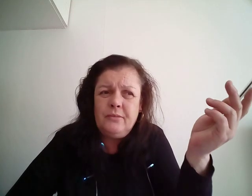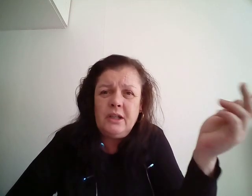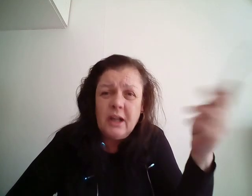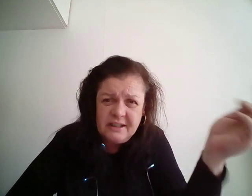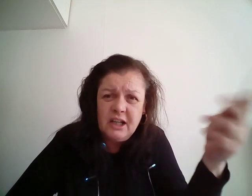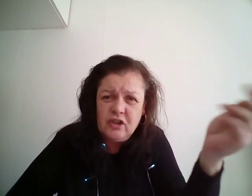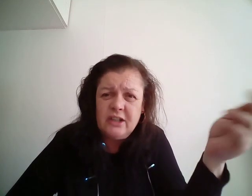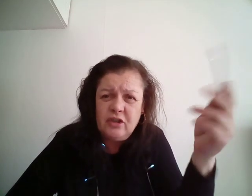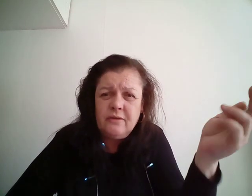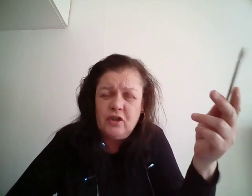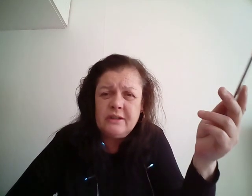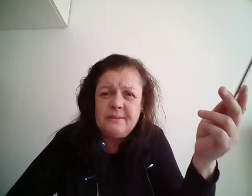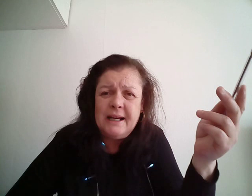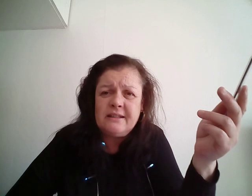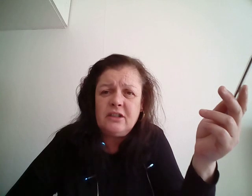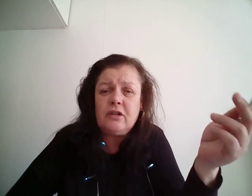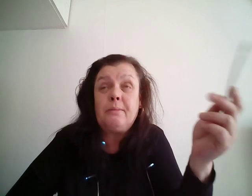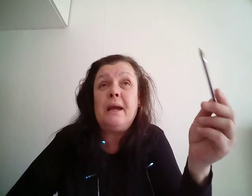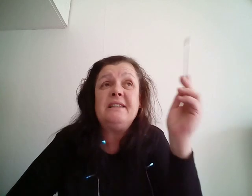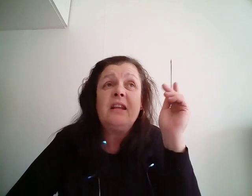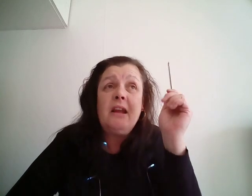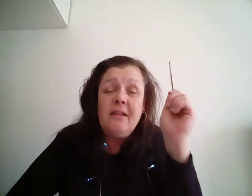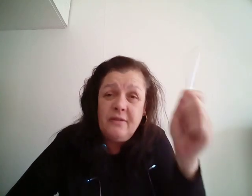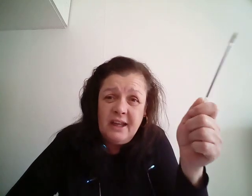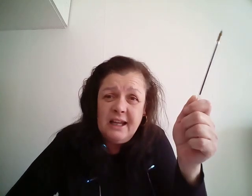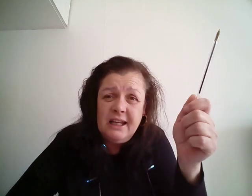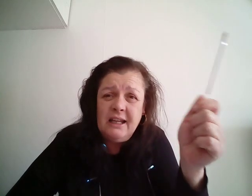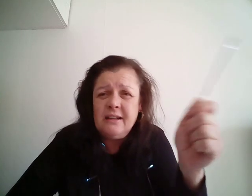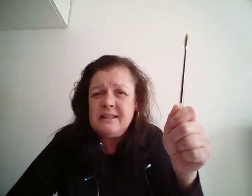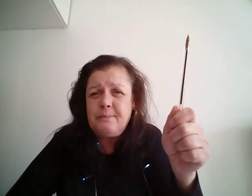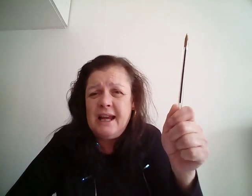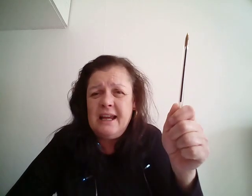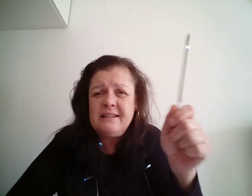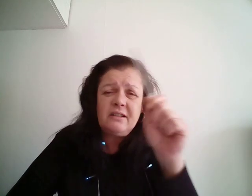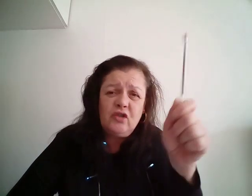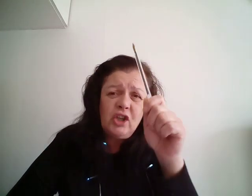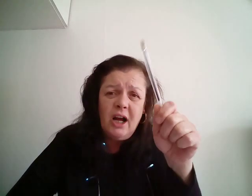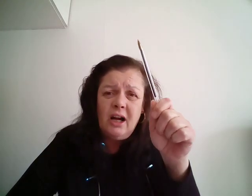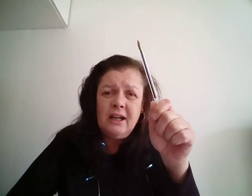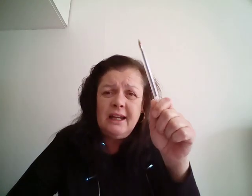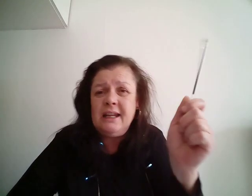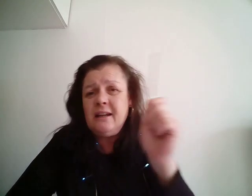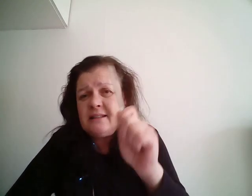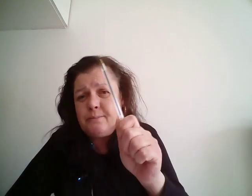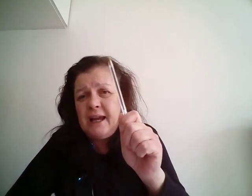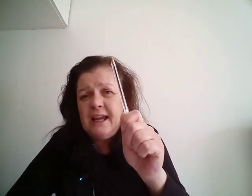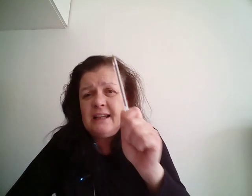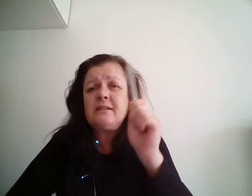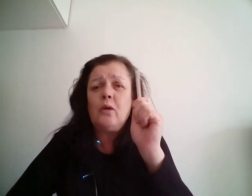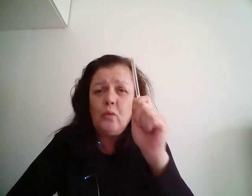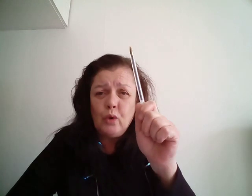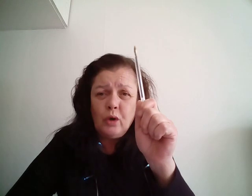you know, search engine of your choice, my delicious little babies, the space Charlie space